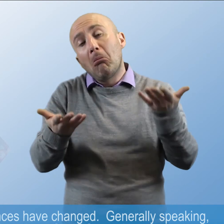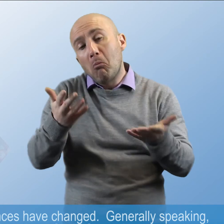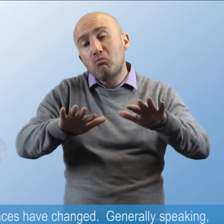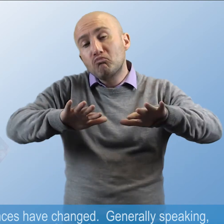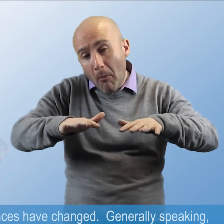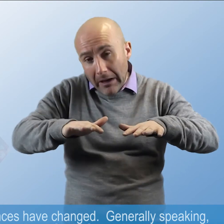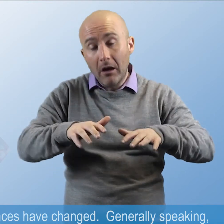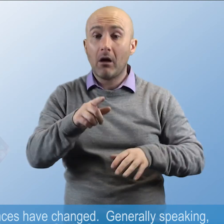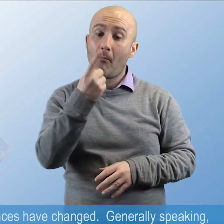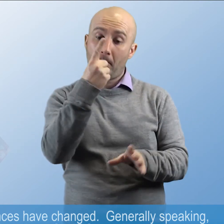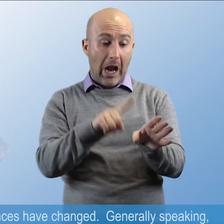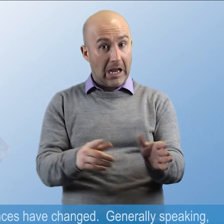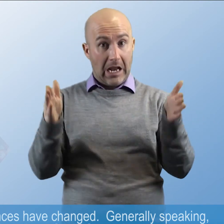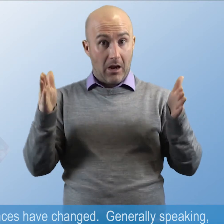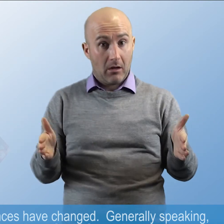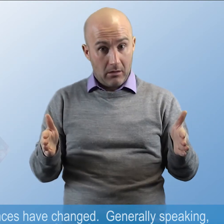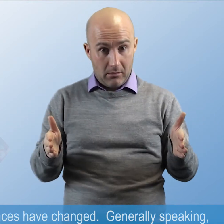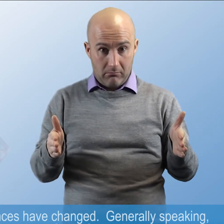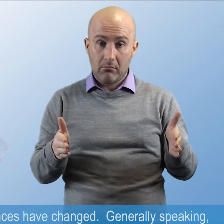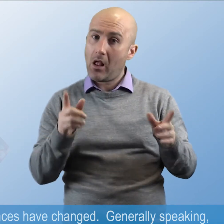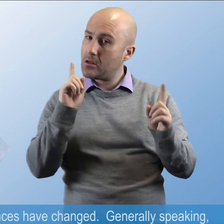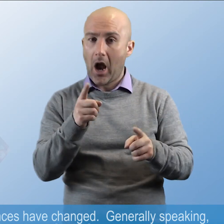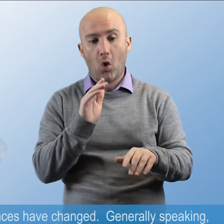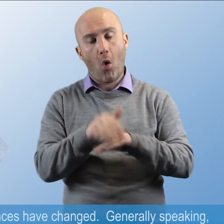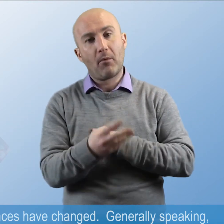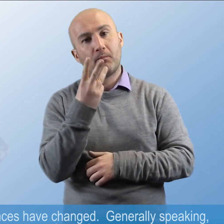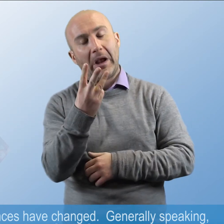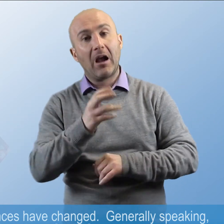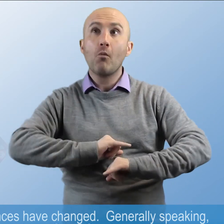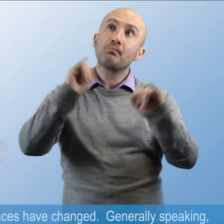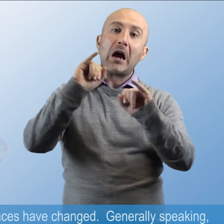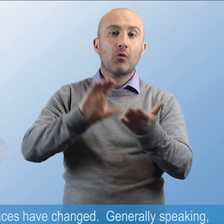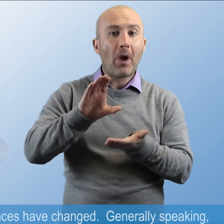Generally speaking, you will not get more than 3 crisis grants in any one year.